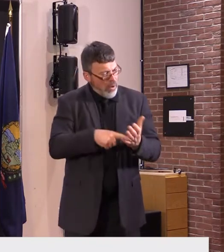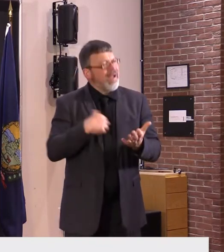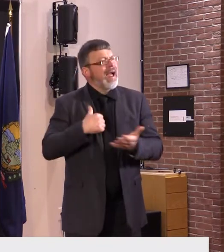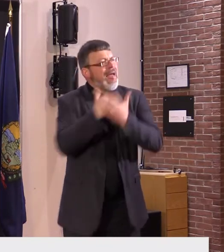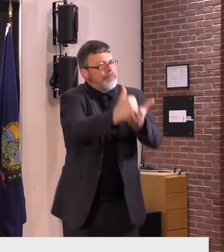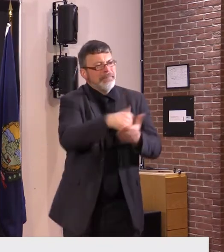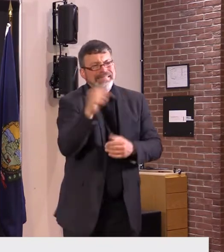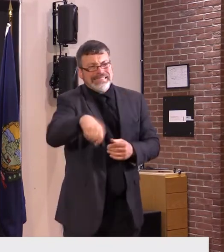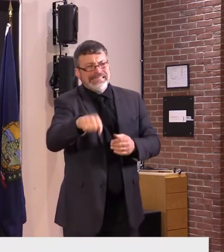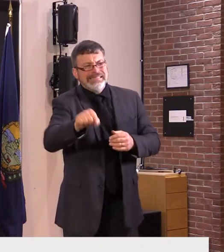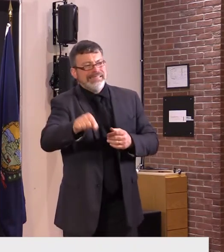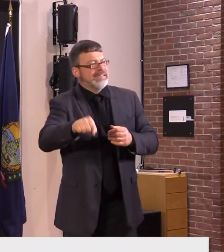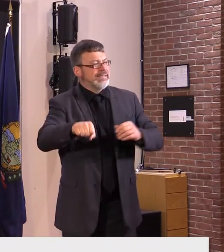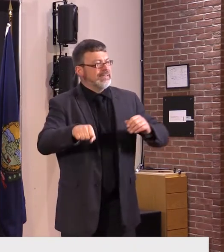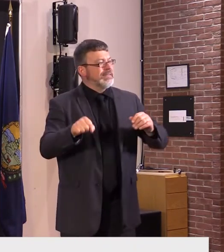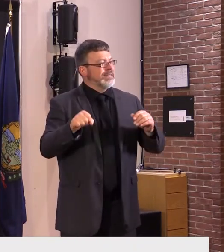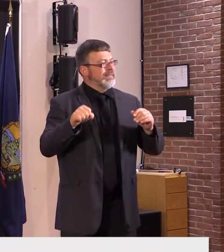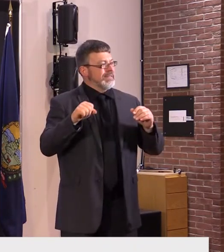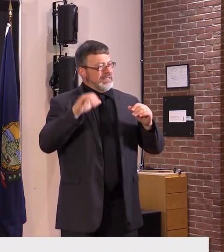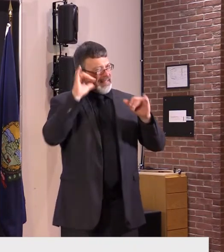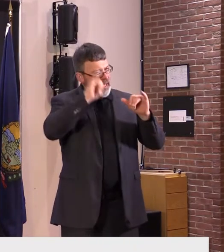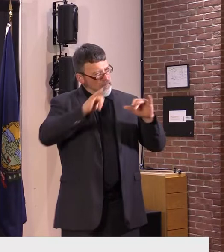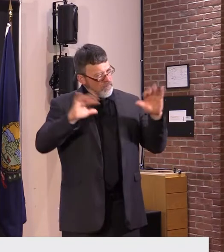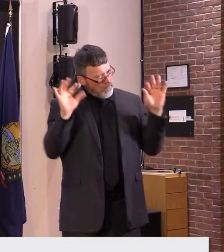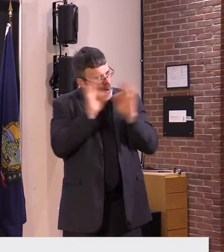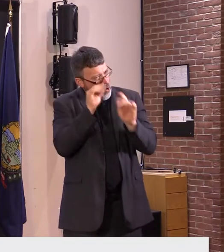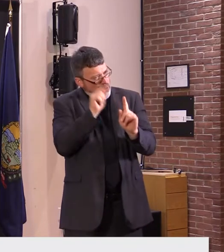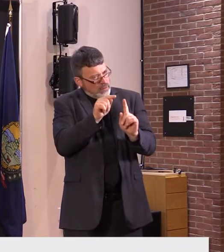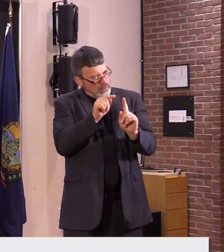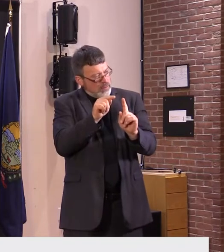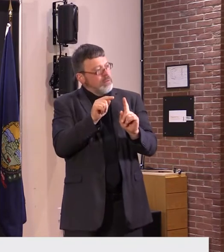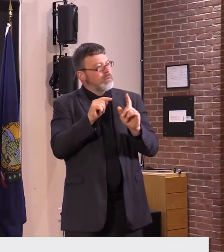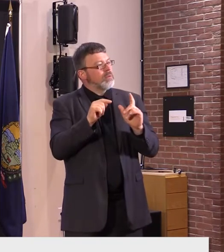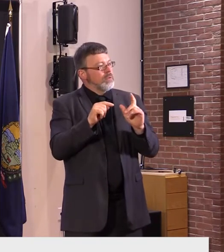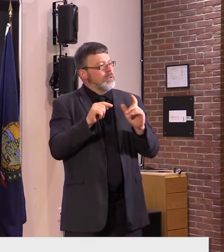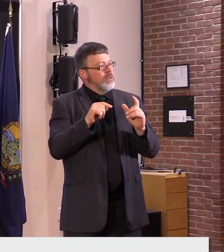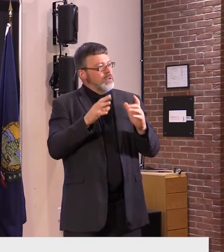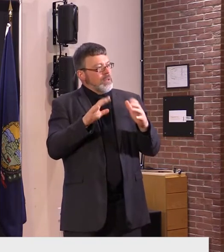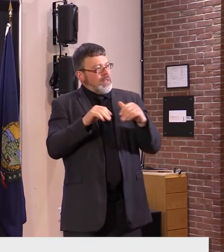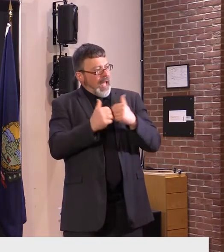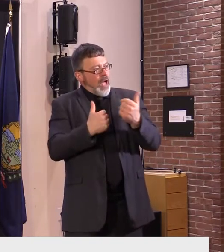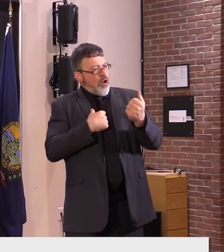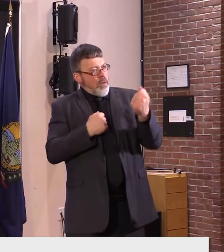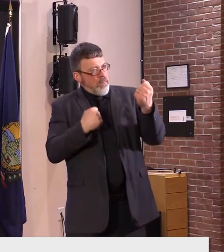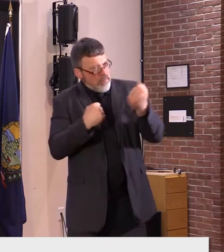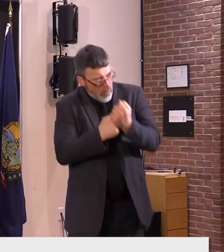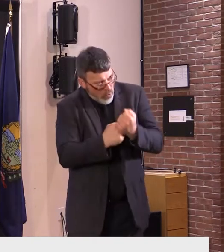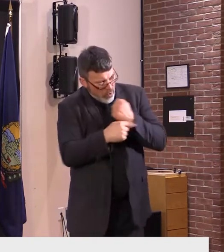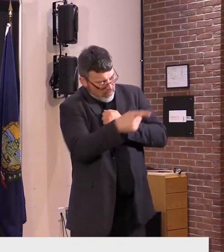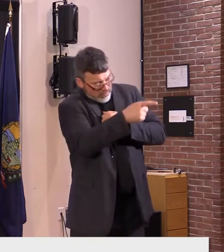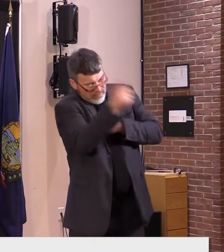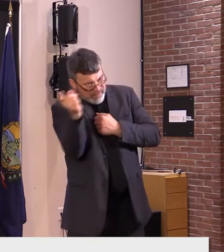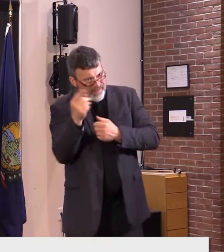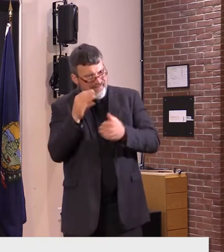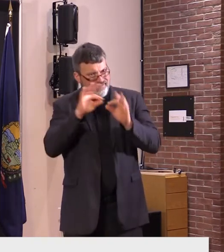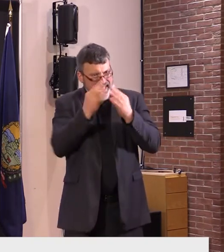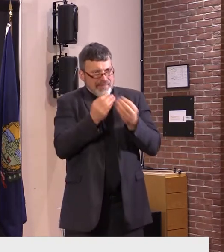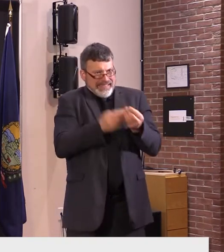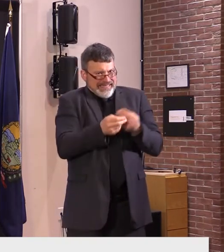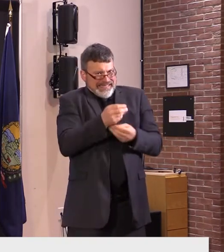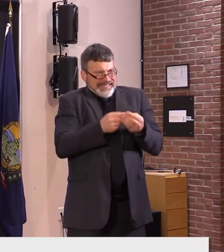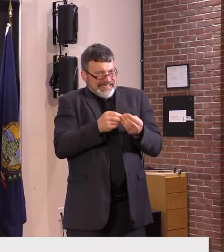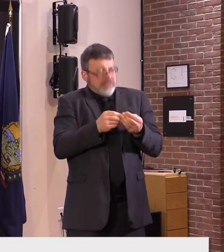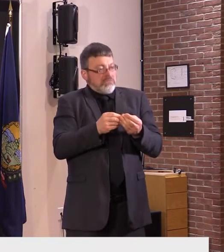them to have funding so that we can supplement funding. And I think we've done that in the past with some